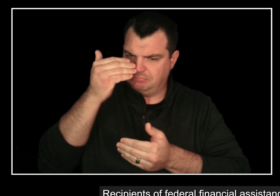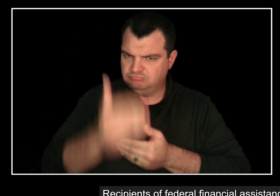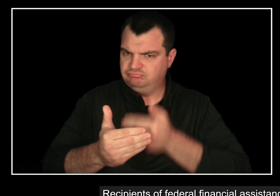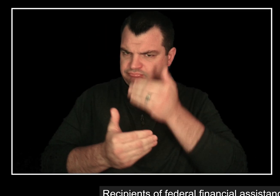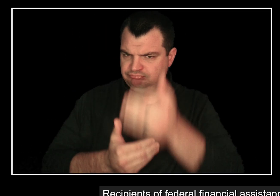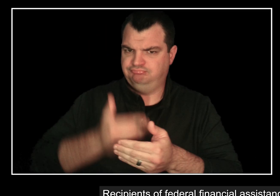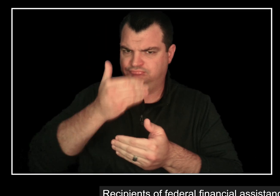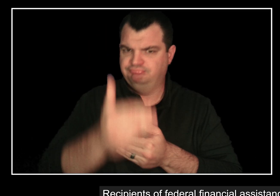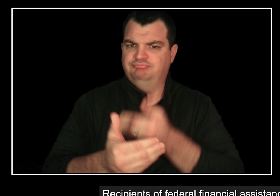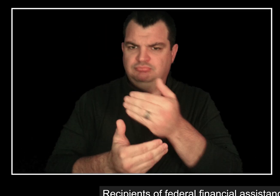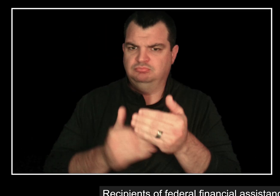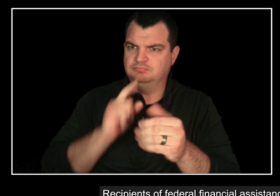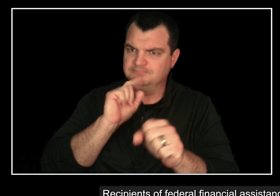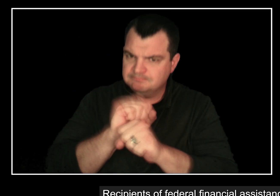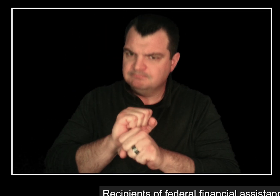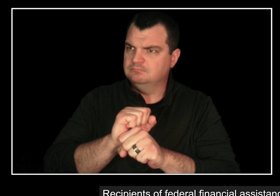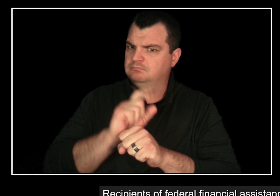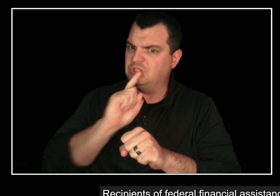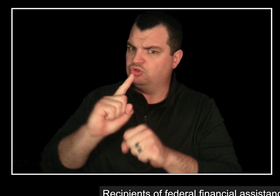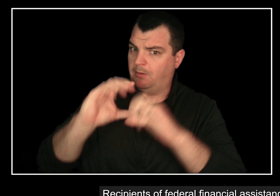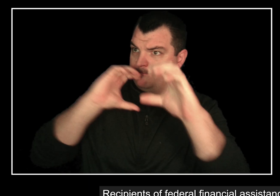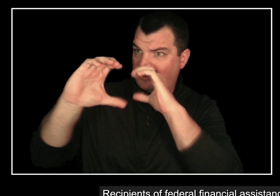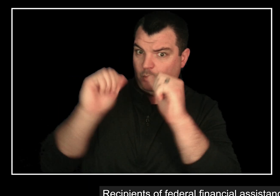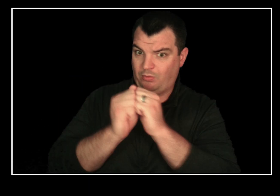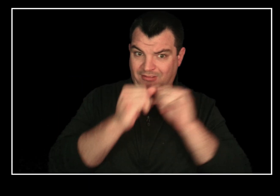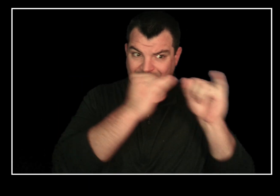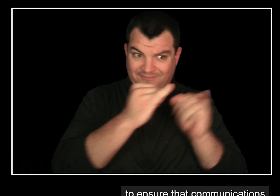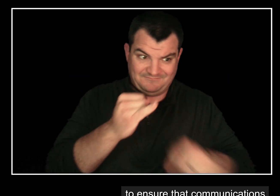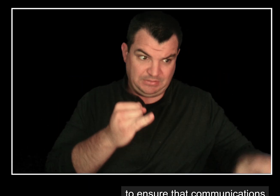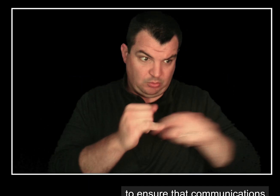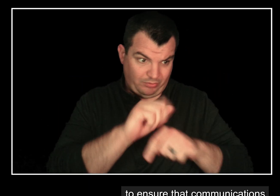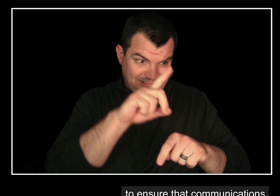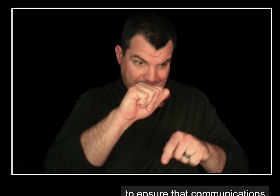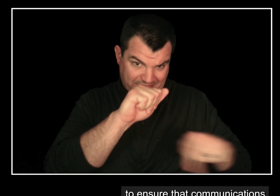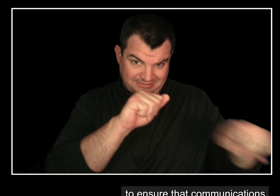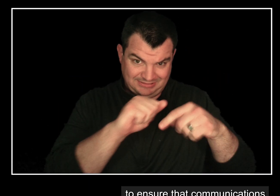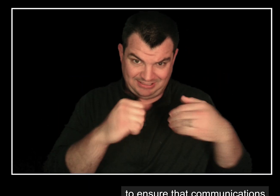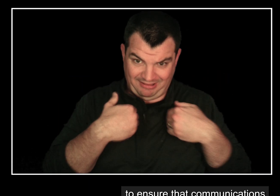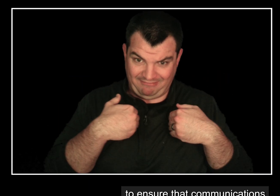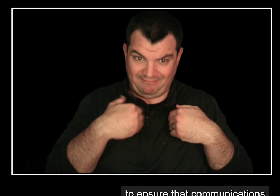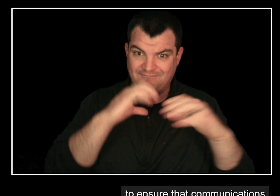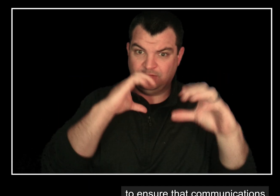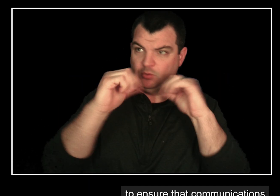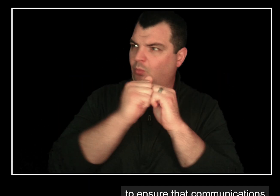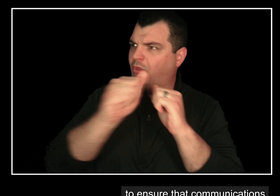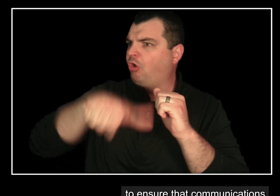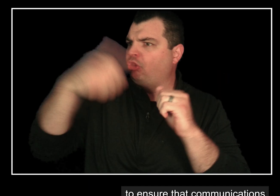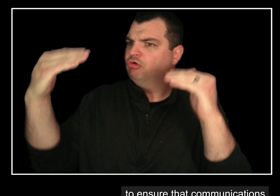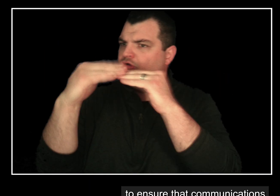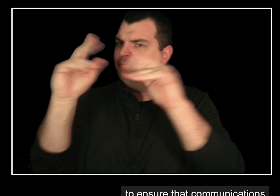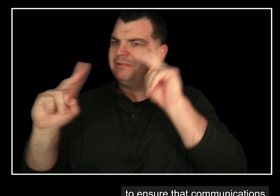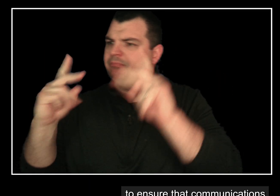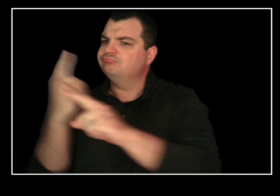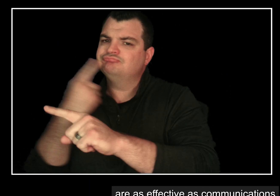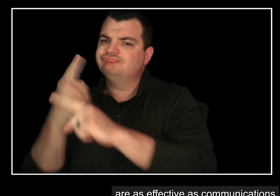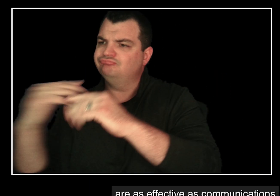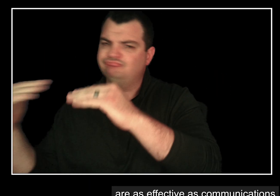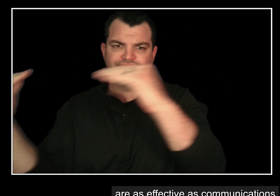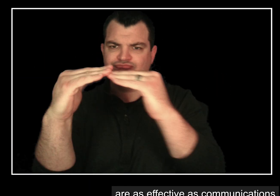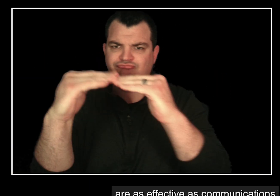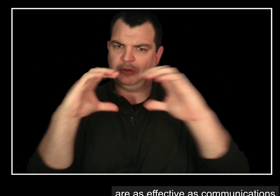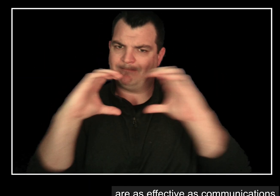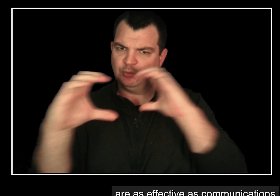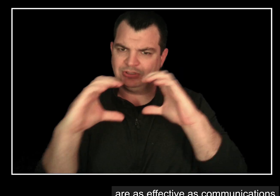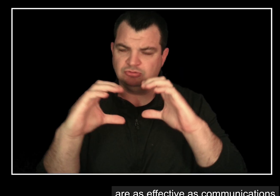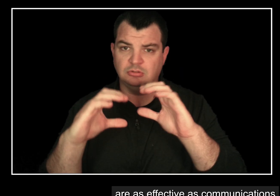federal financial assistance must take reasonable steps to ensure that communications with individuals with disabilities are